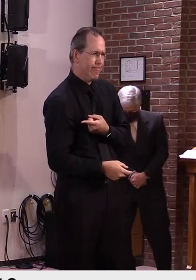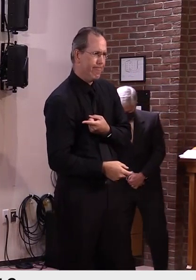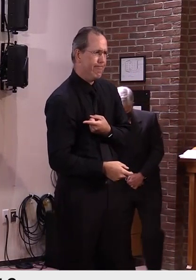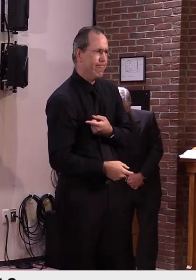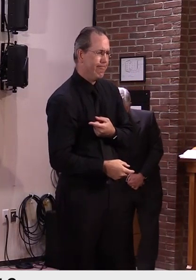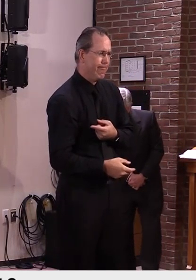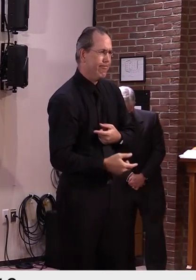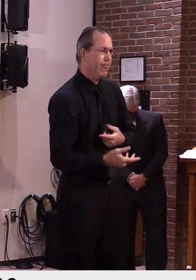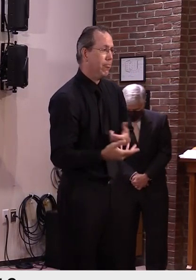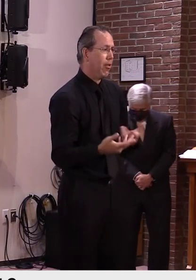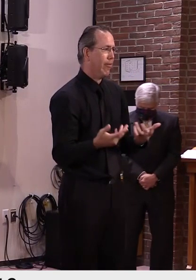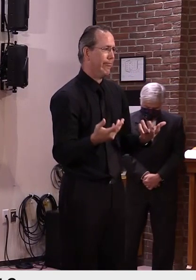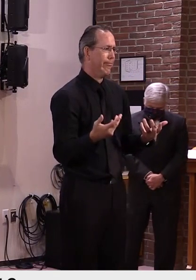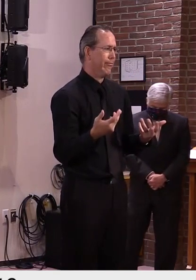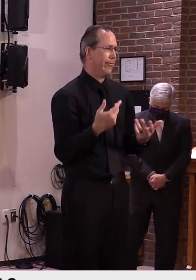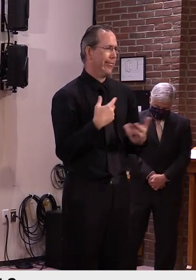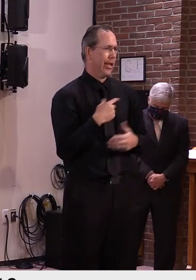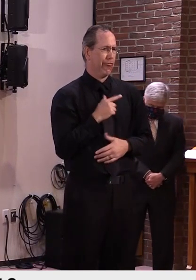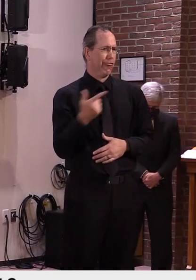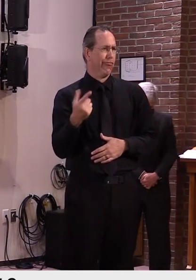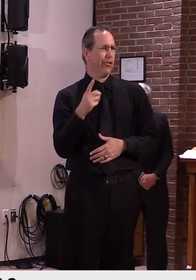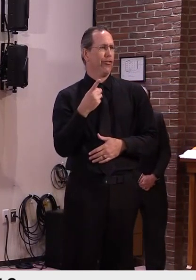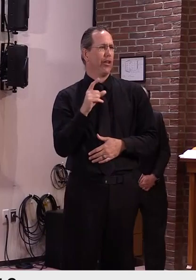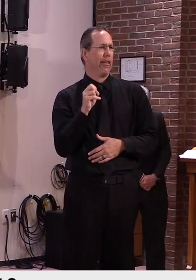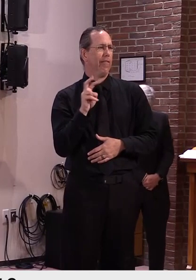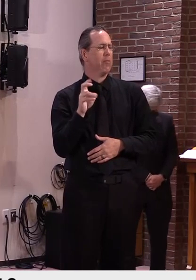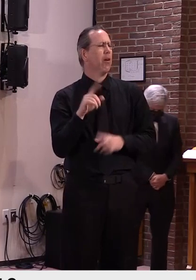those simple measures, paying attention to